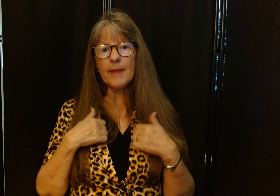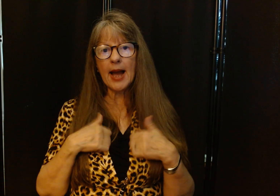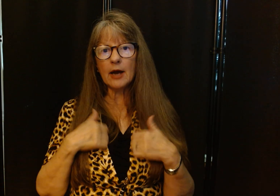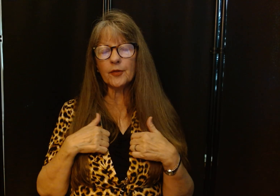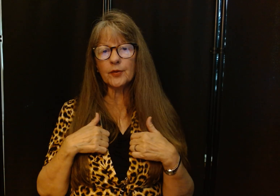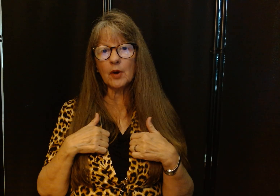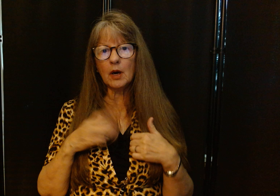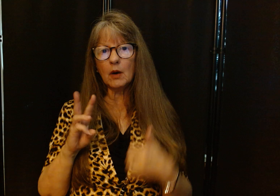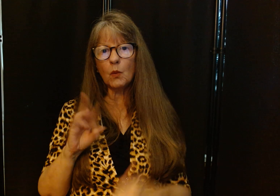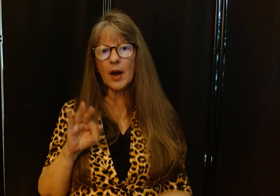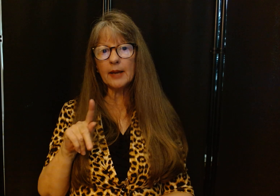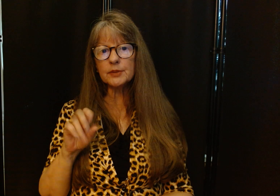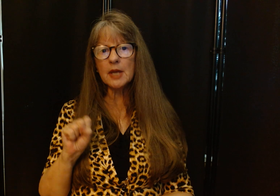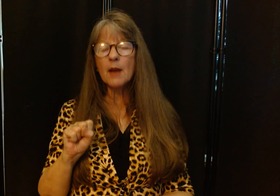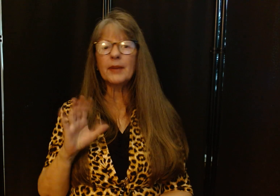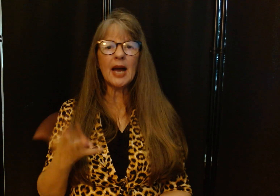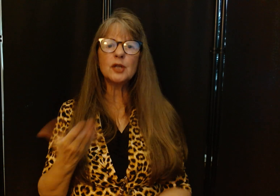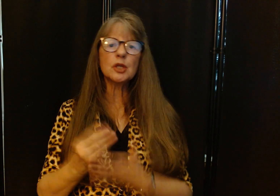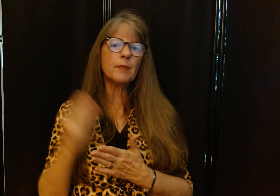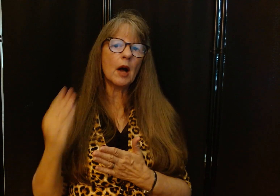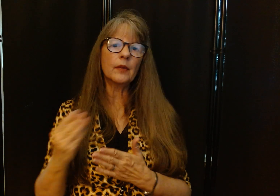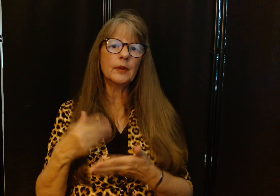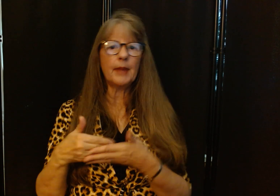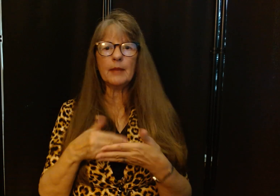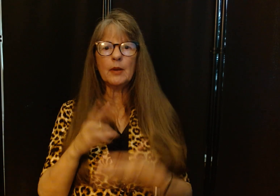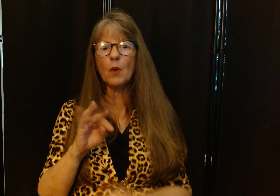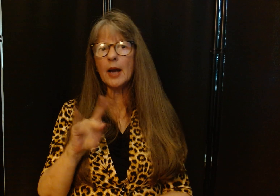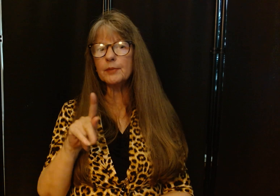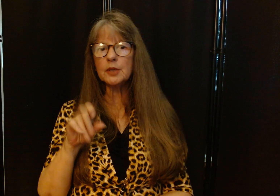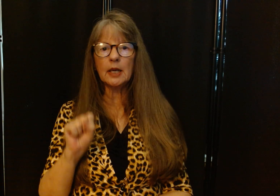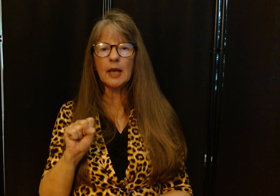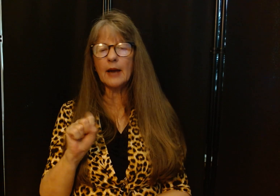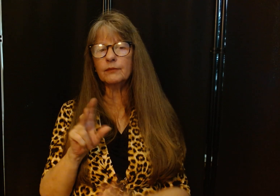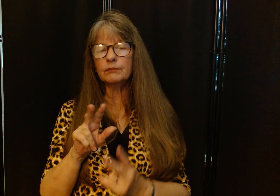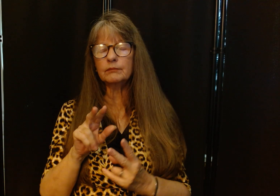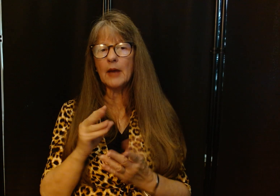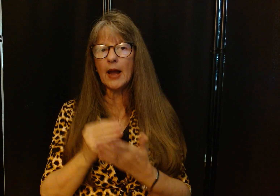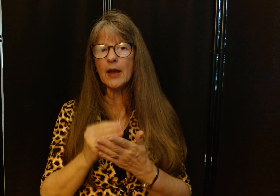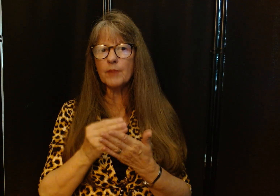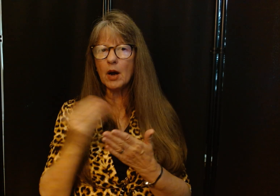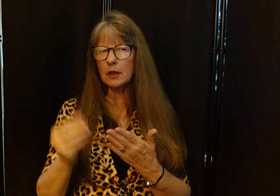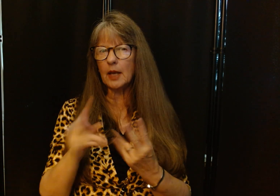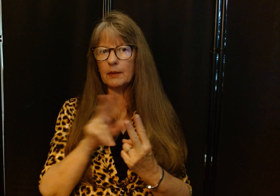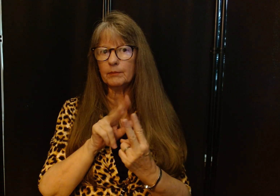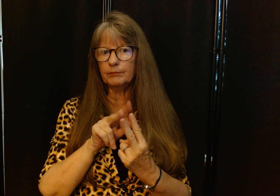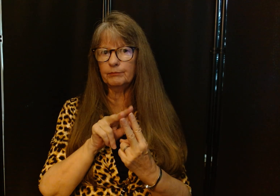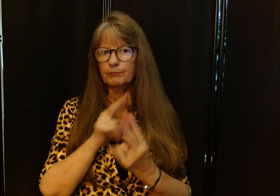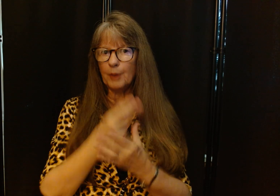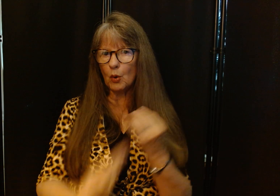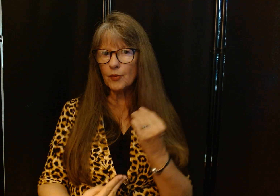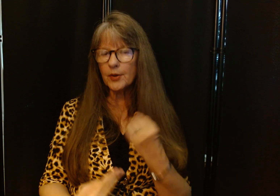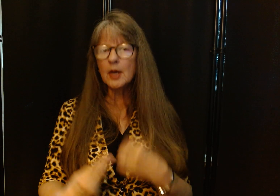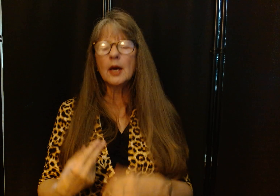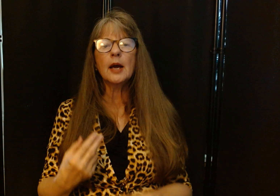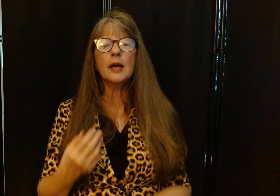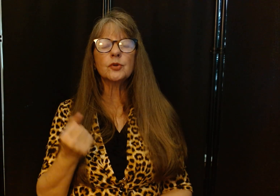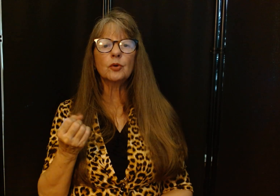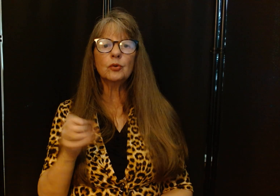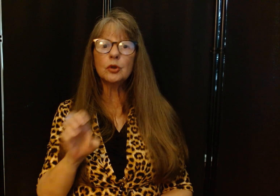bath wipes, but I just bought the baby wipes, and I have bought like both, and so you can do